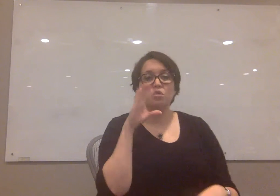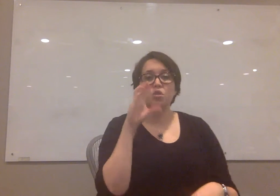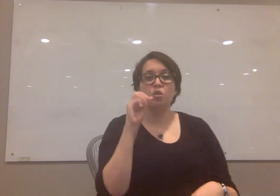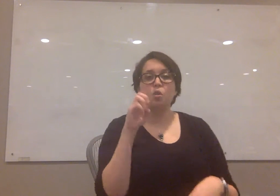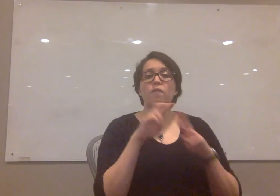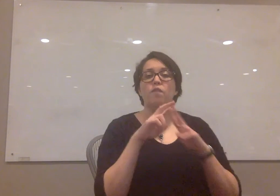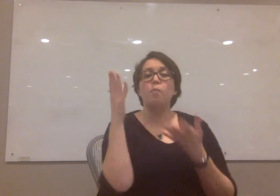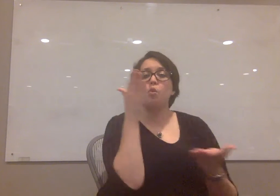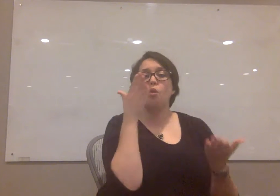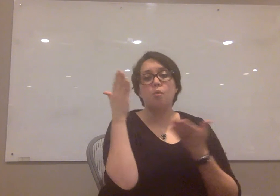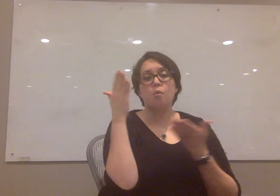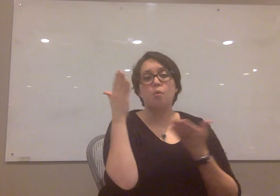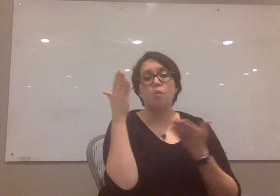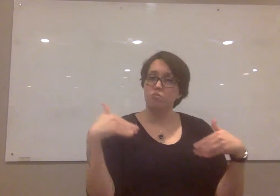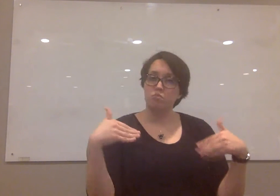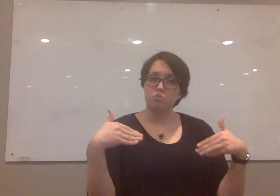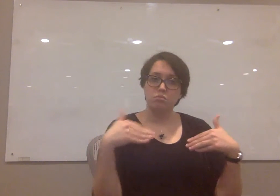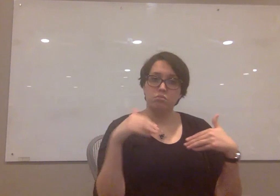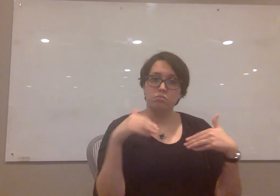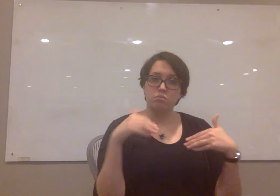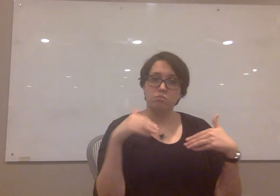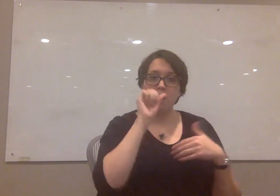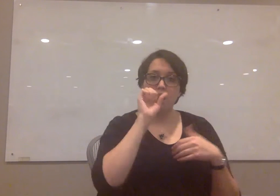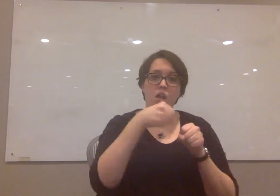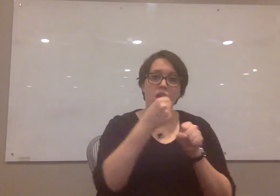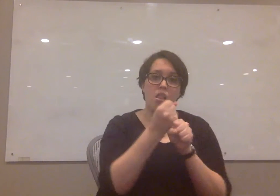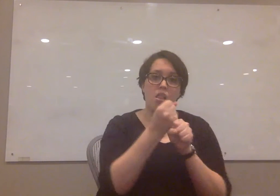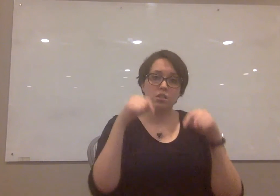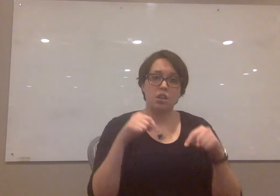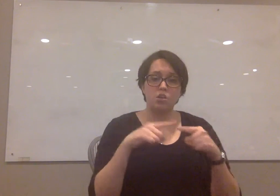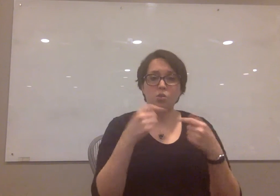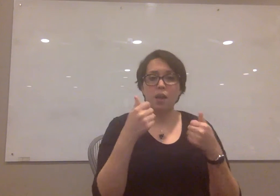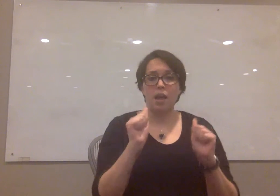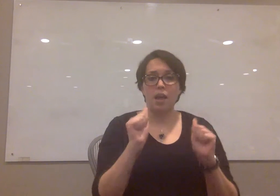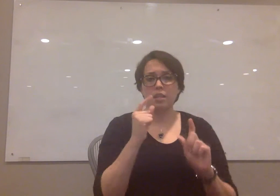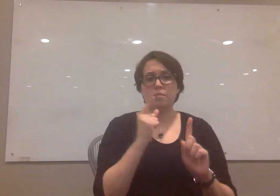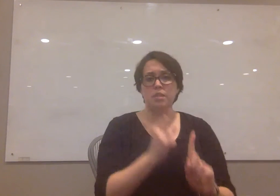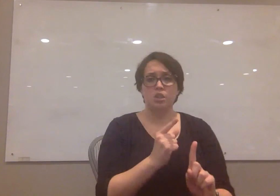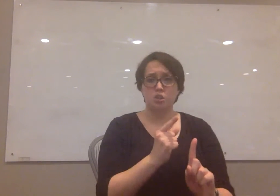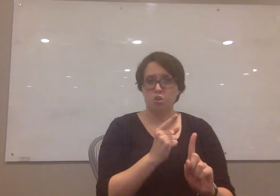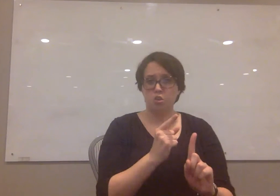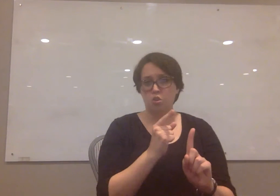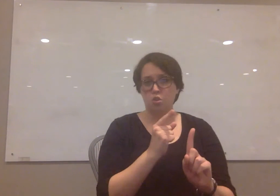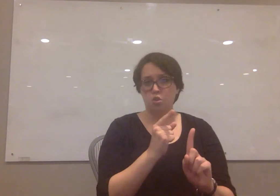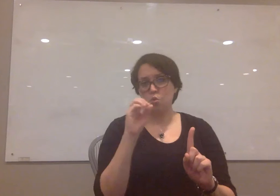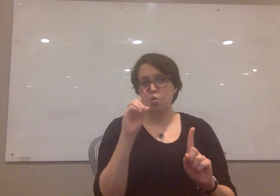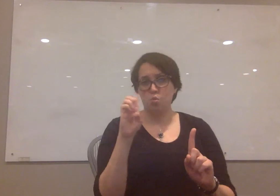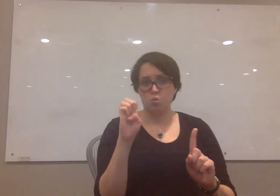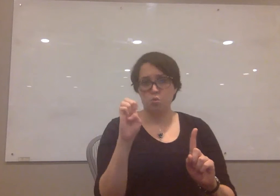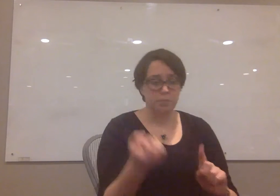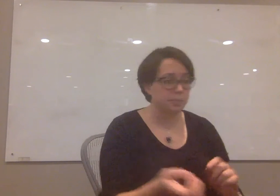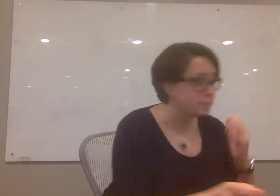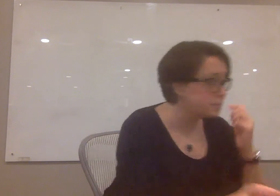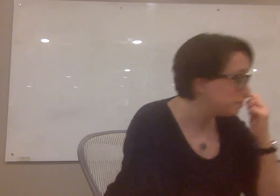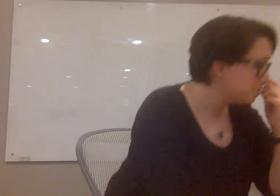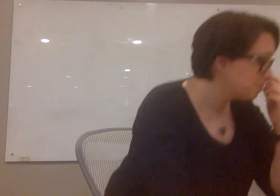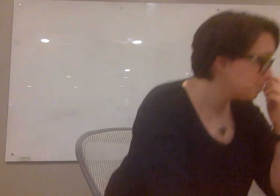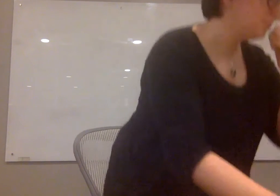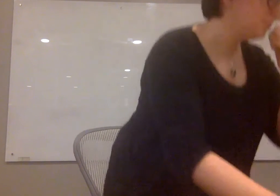it's not locked down to any particular node. Yeah. No, I mean that's